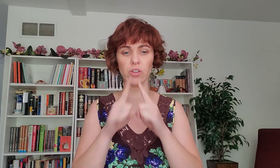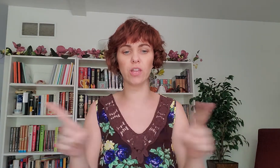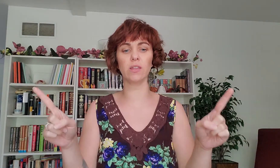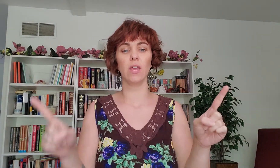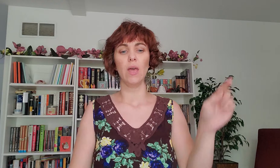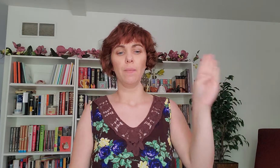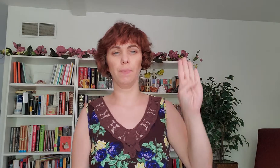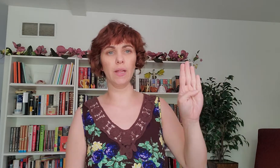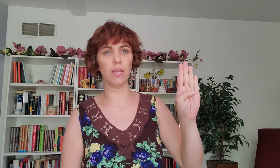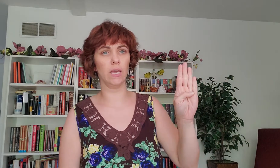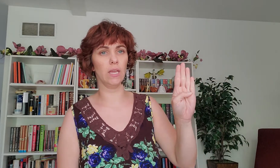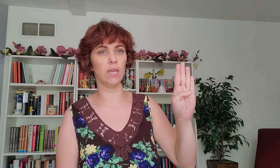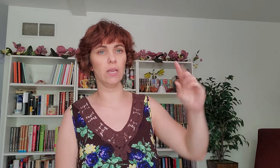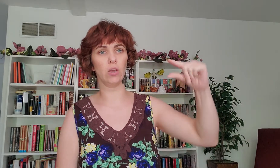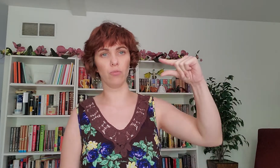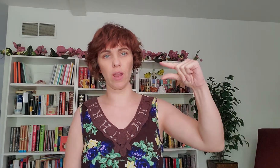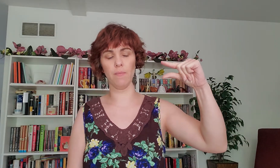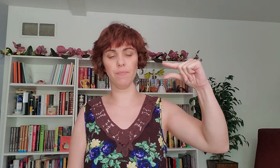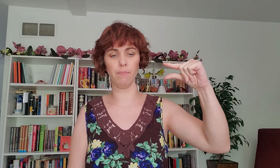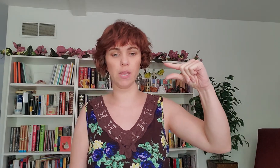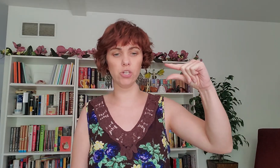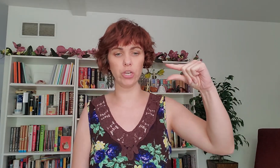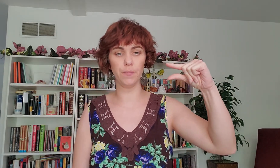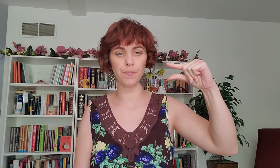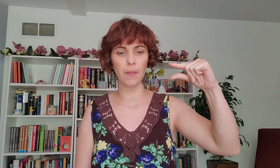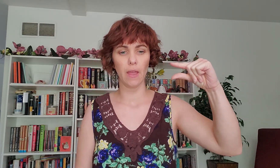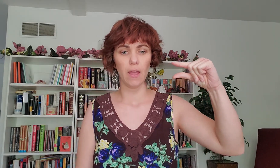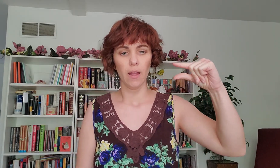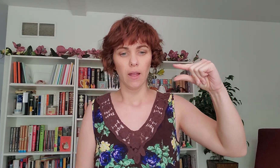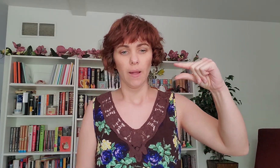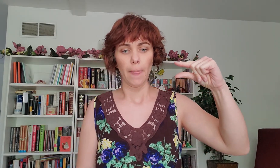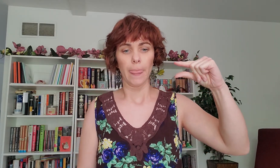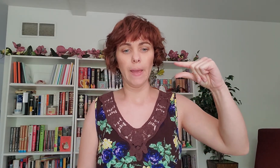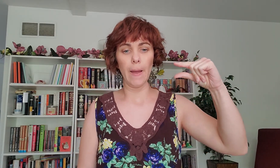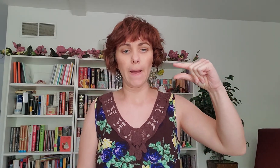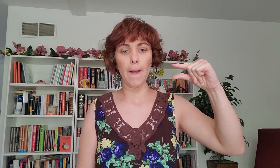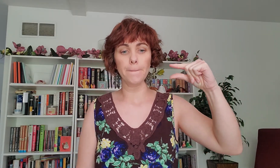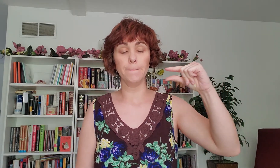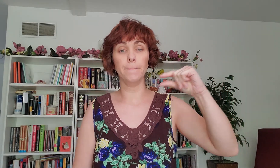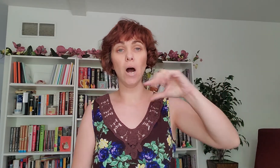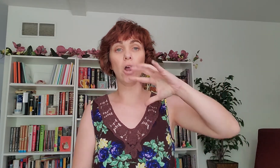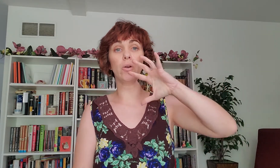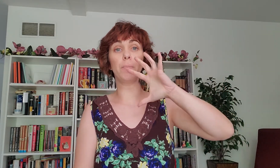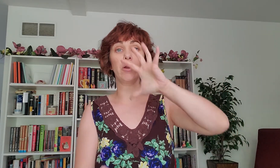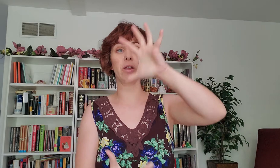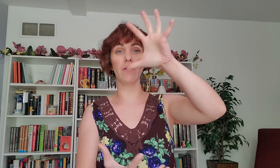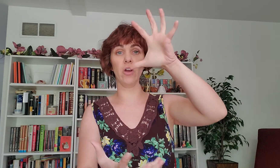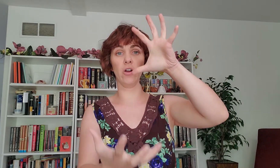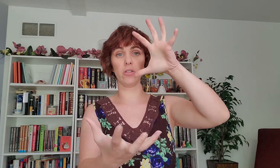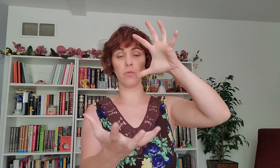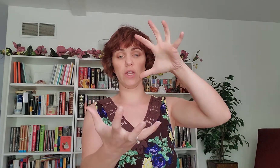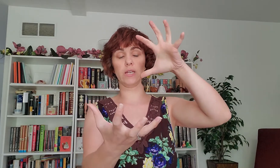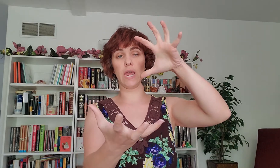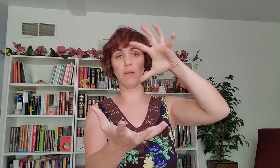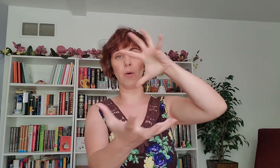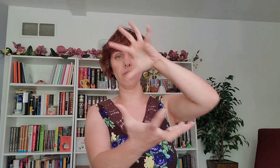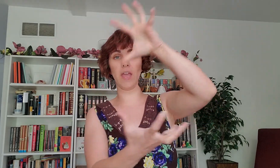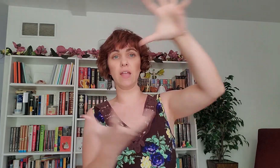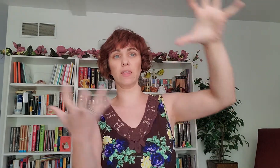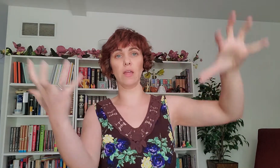Evangelist. Billy Graham, B&G. The modern period of the arts. We're going to take both hands and we're